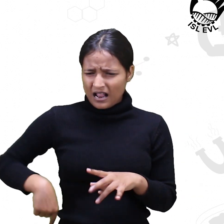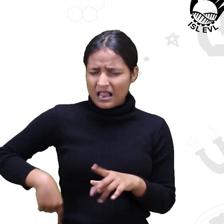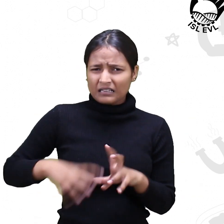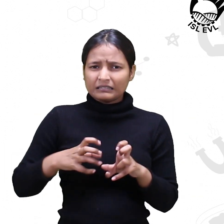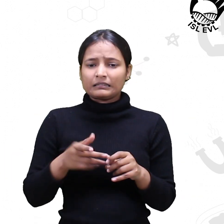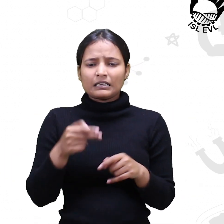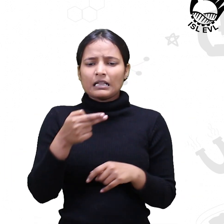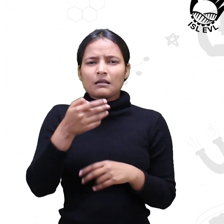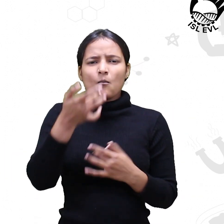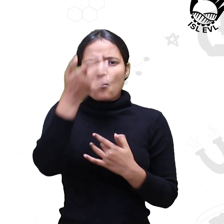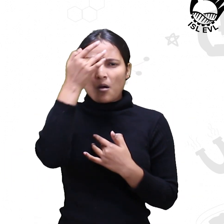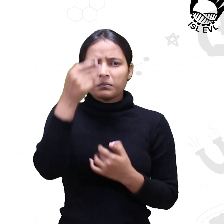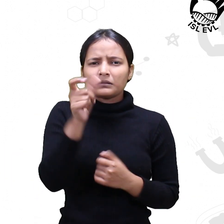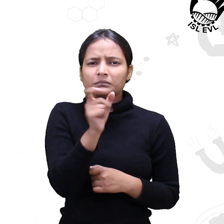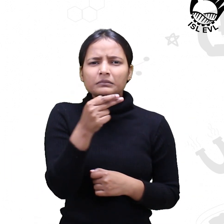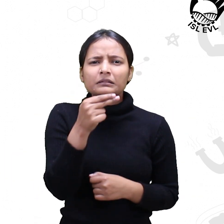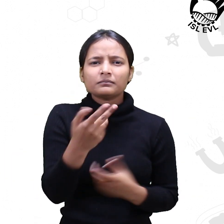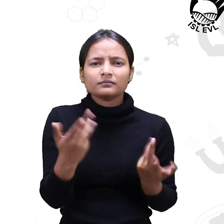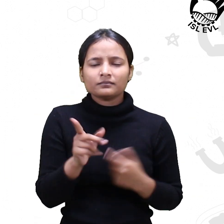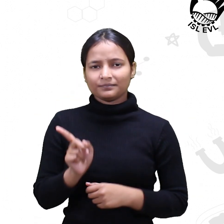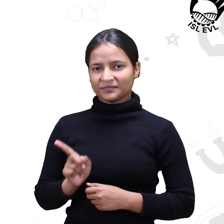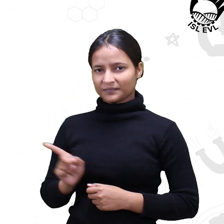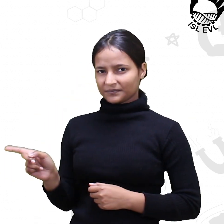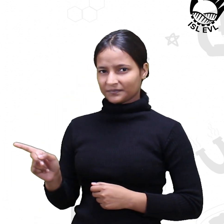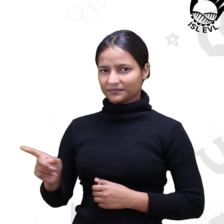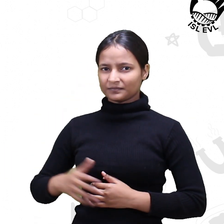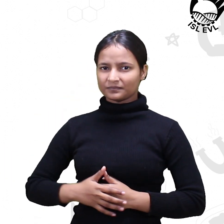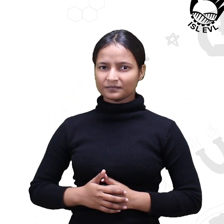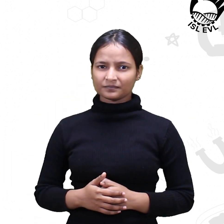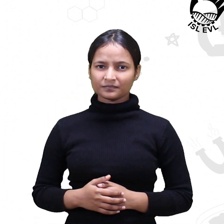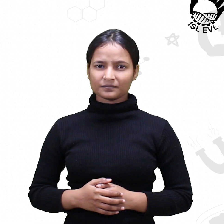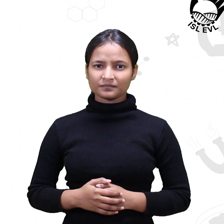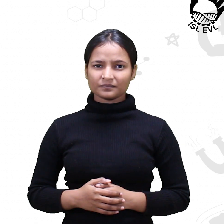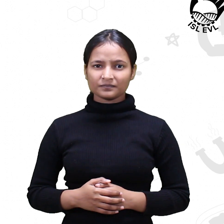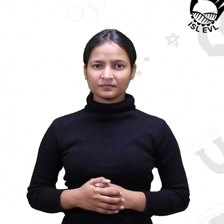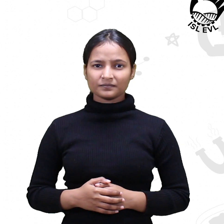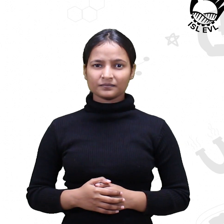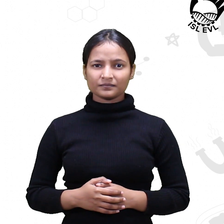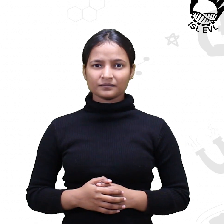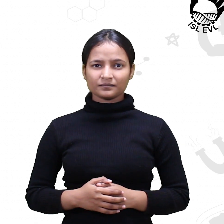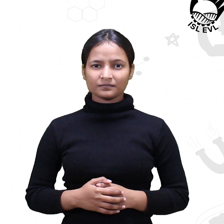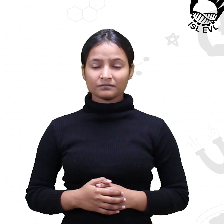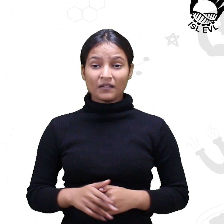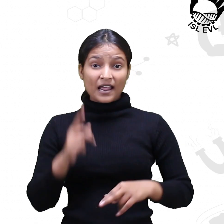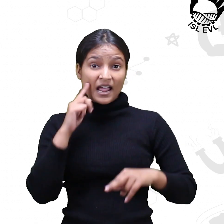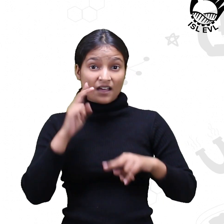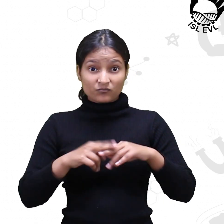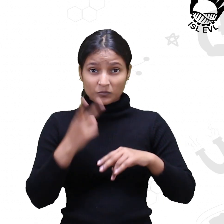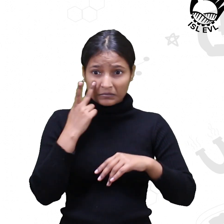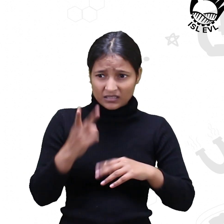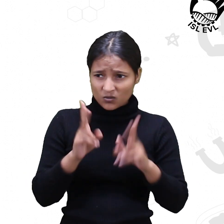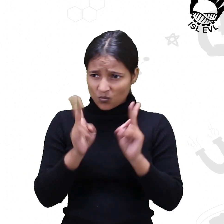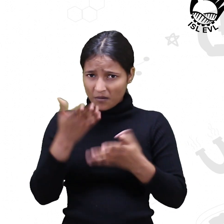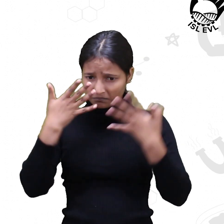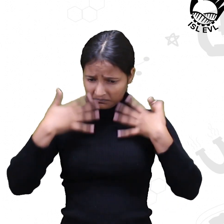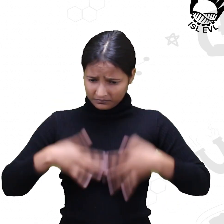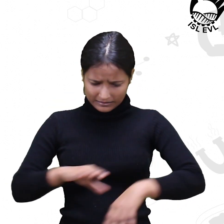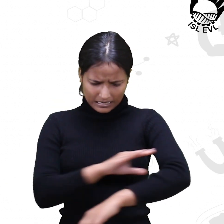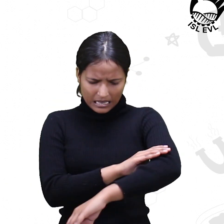called osteoarthritis. So normally at the surface of the bone, you should only see a smooth